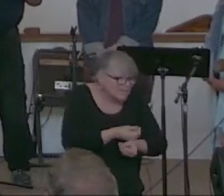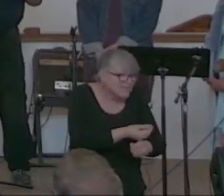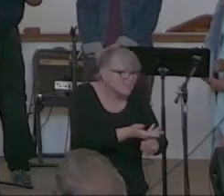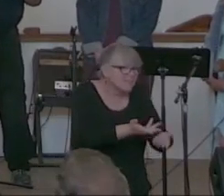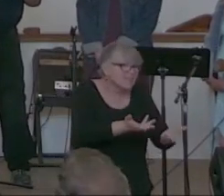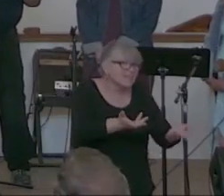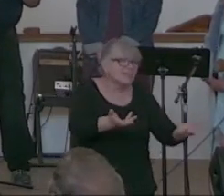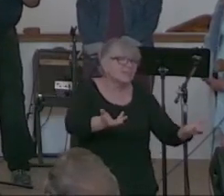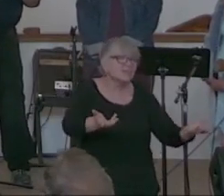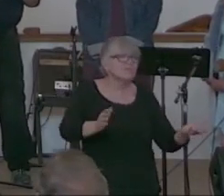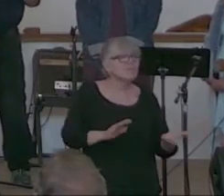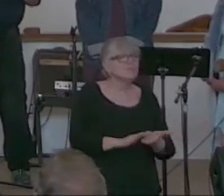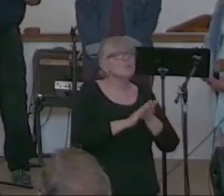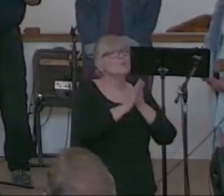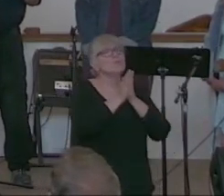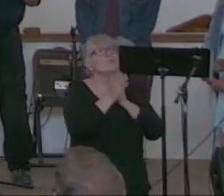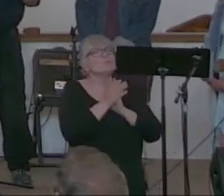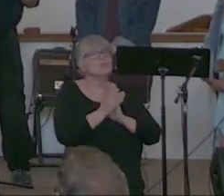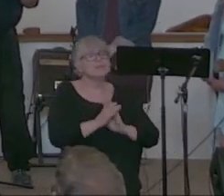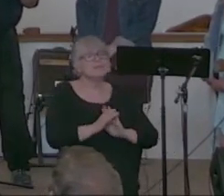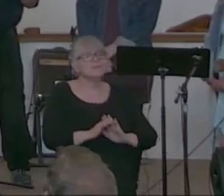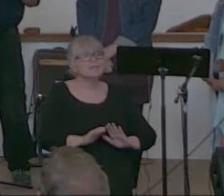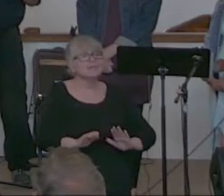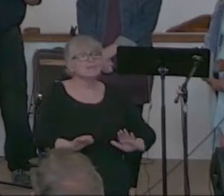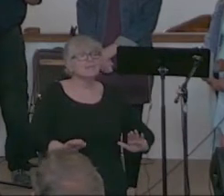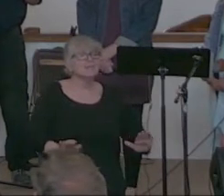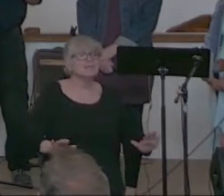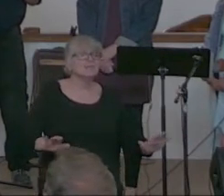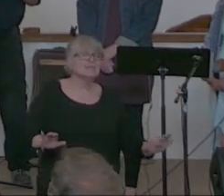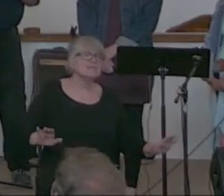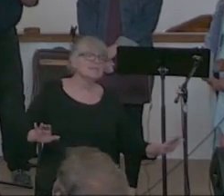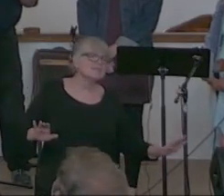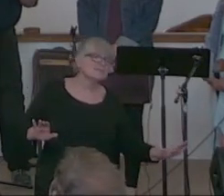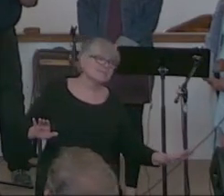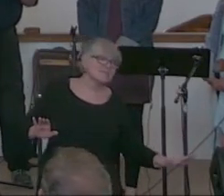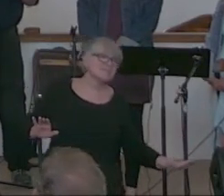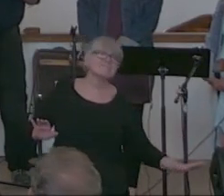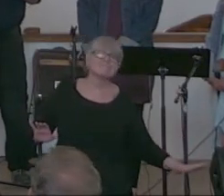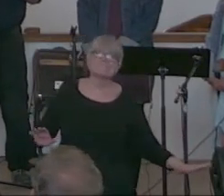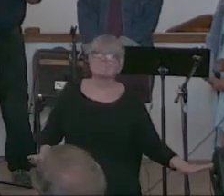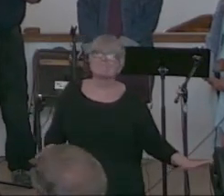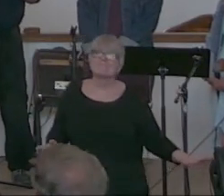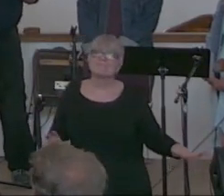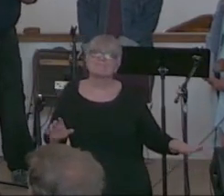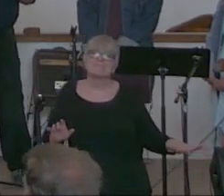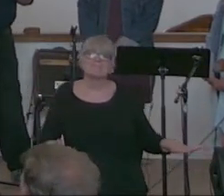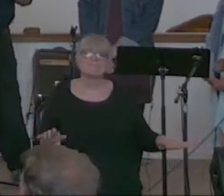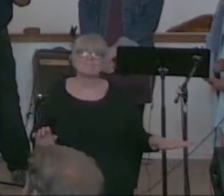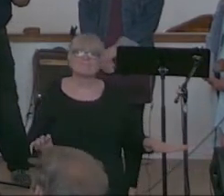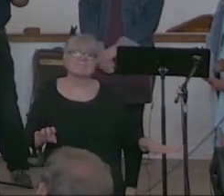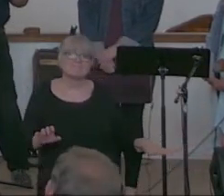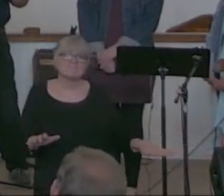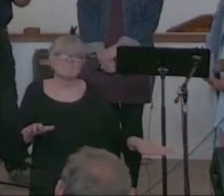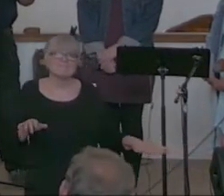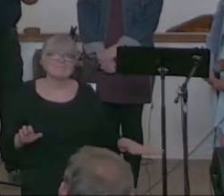and give you peace.